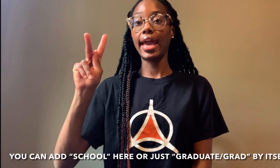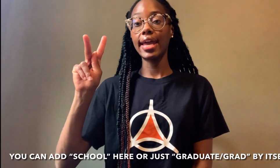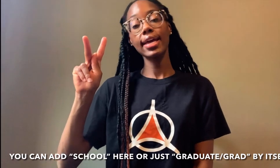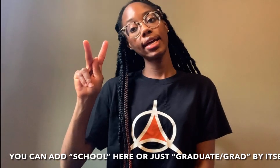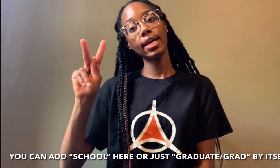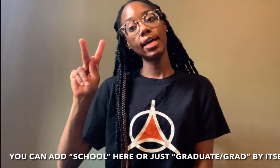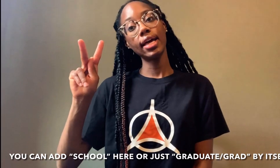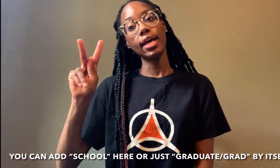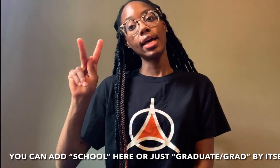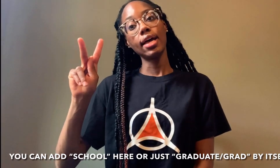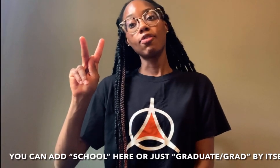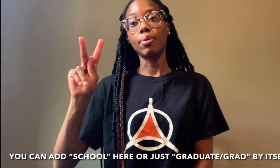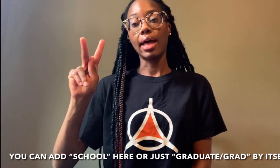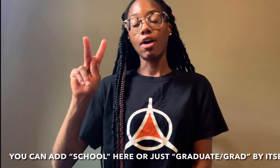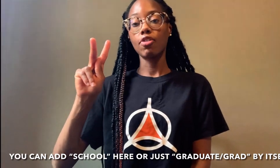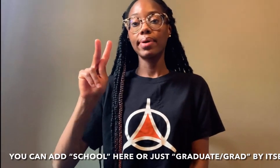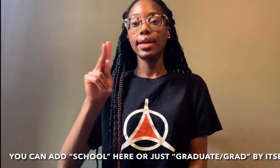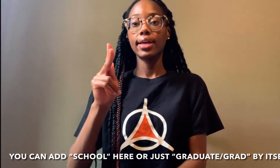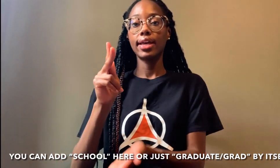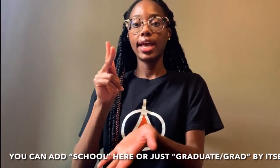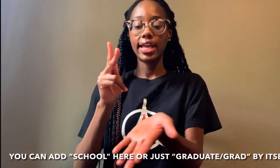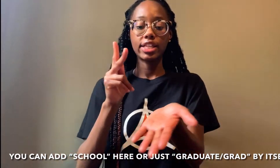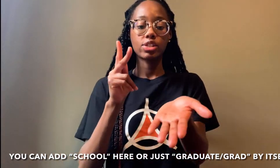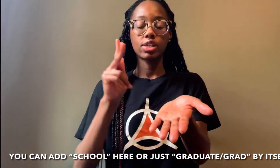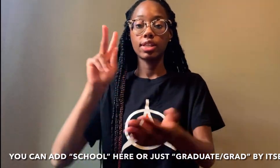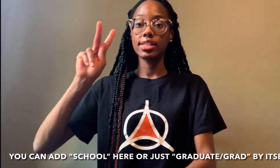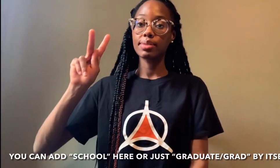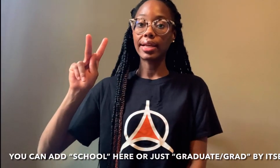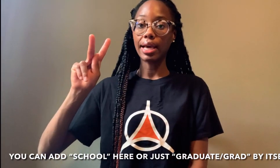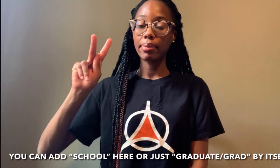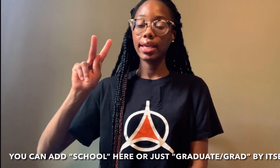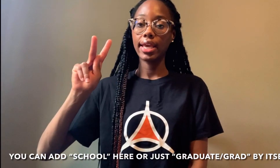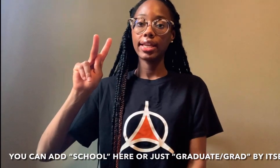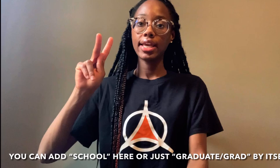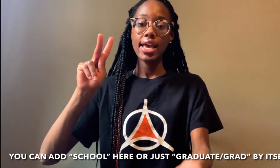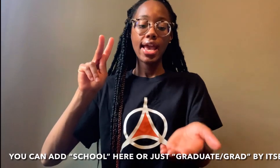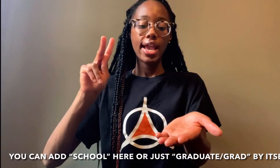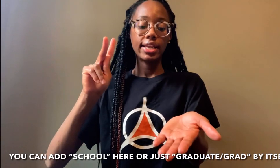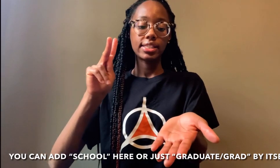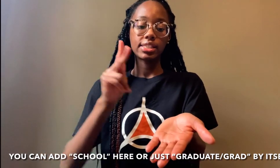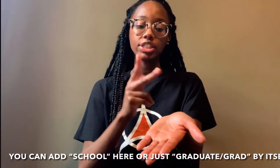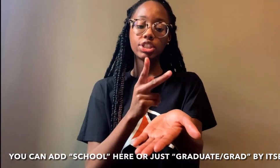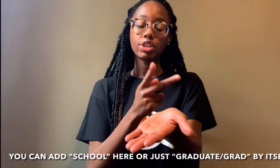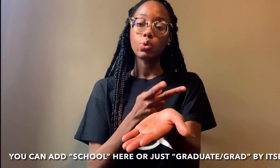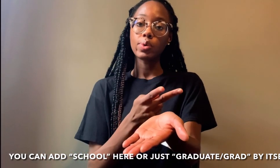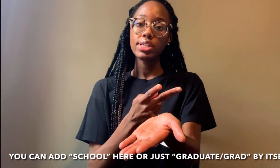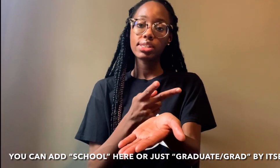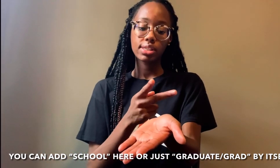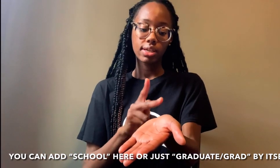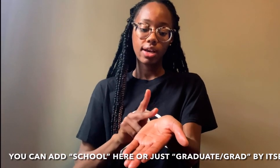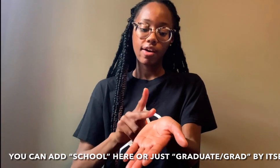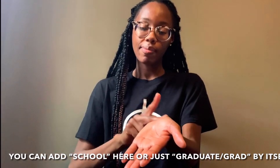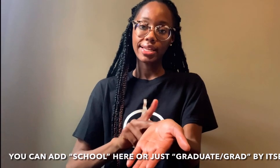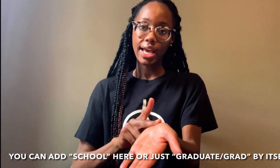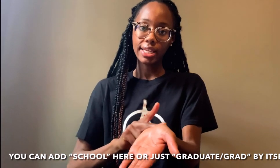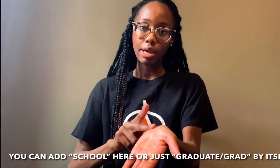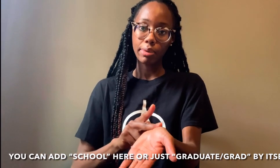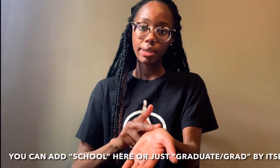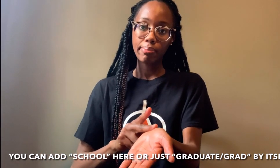K from the alphabet, and this is my dominant hand, and it's touching the wrist of my non-dominant, but